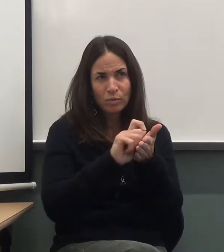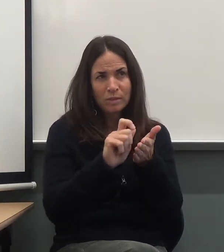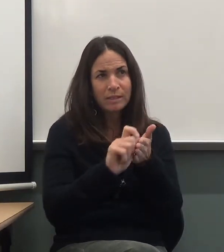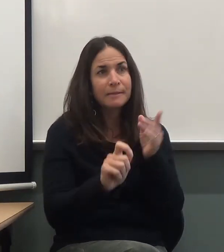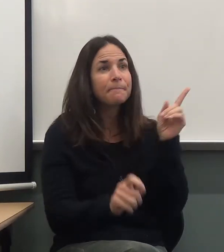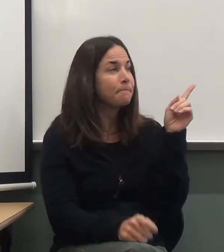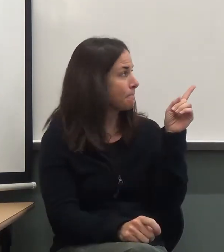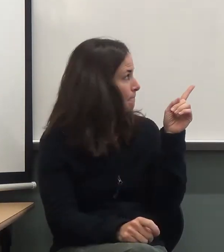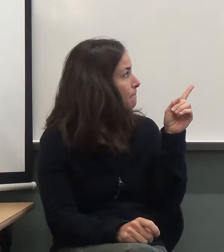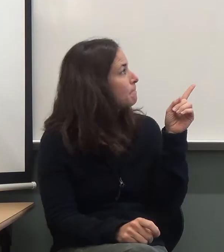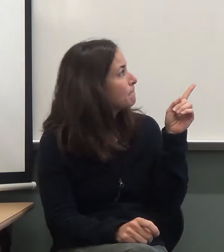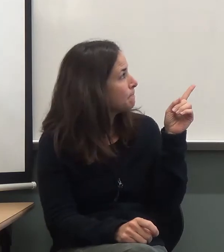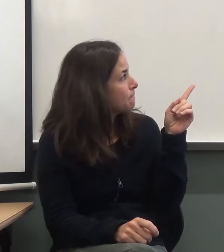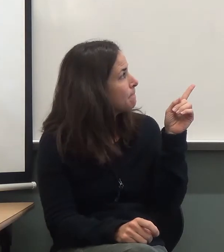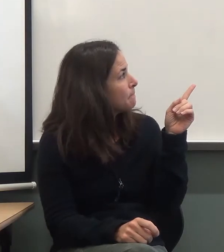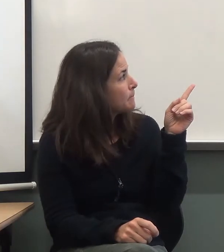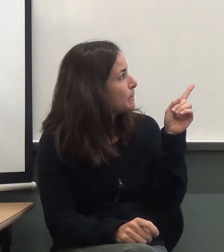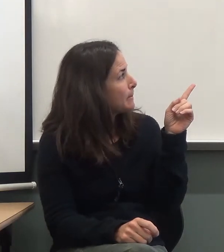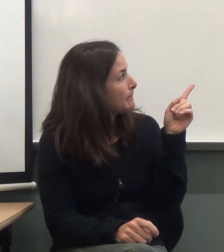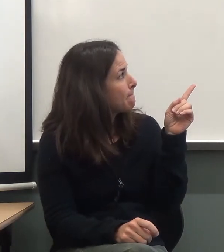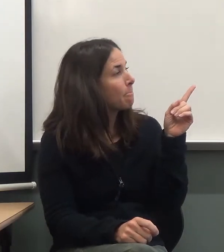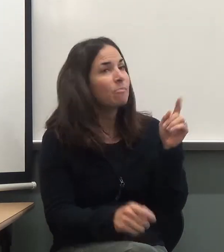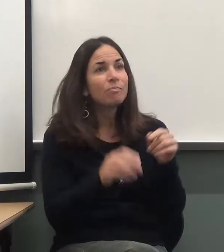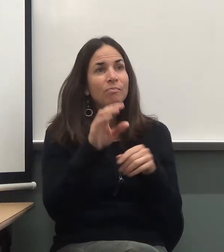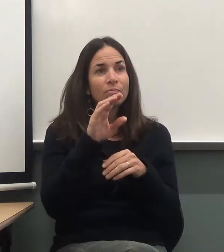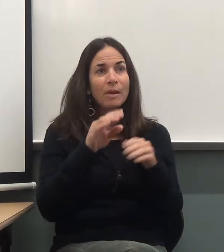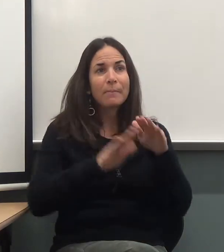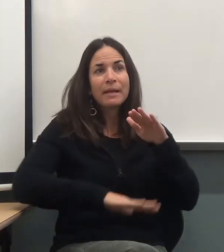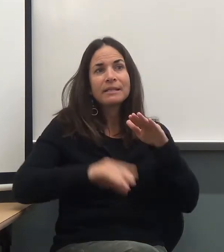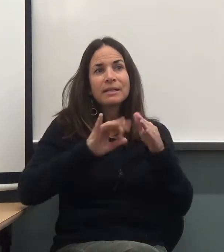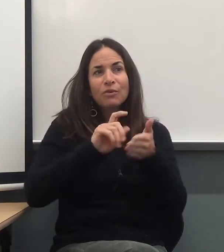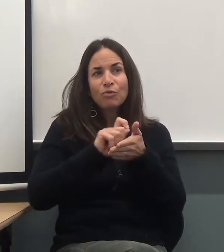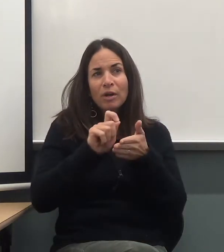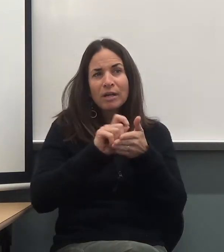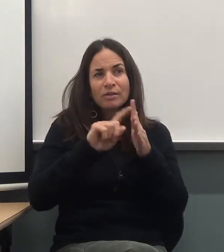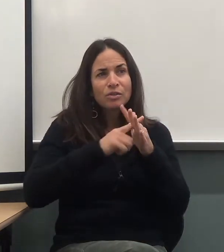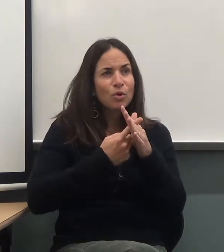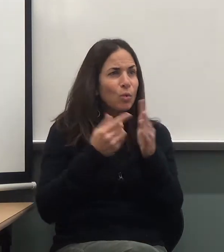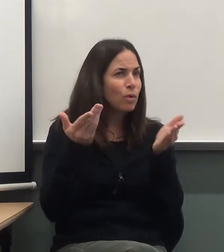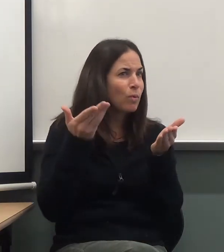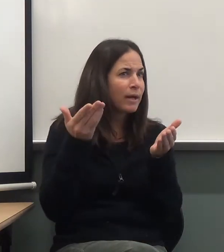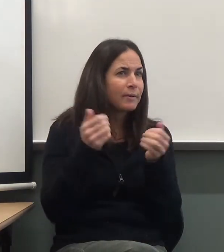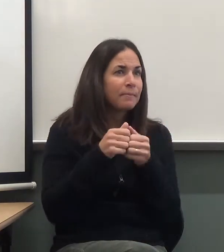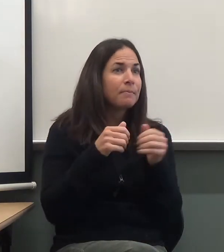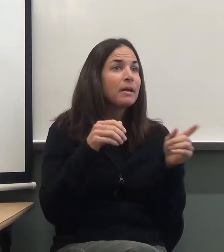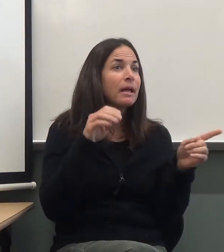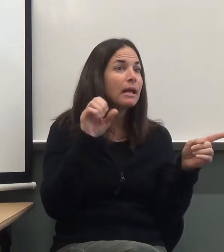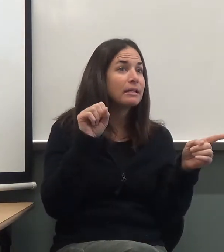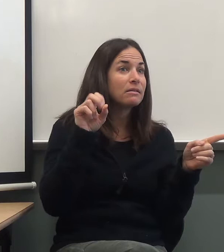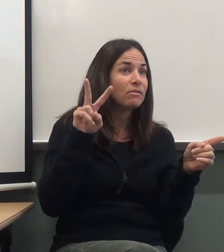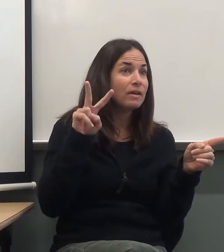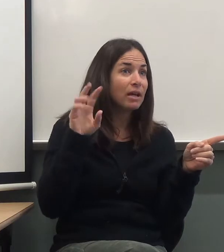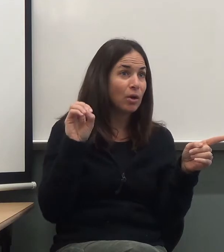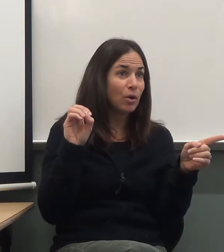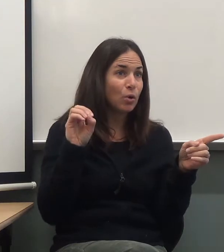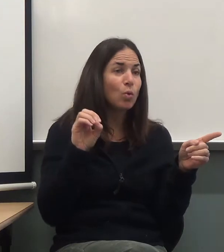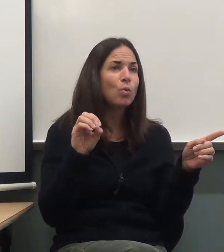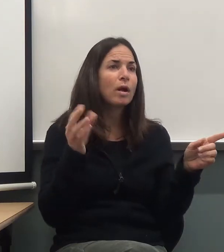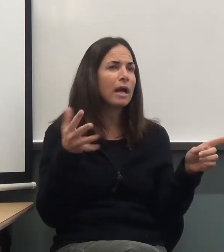basics of writing to a paragraph. The basics of writing start out with what? SVO. Kind of, close, yes.